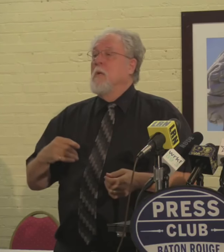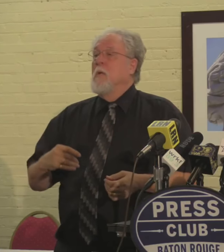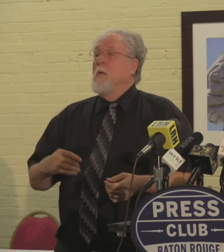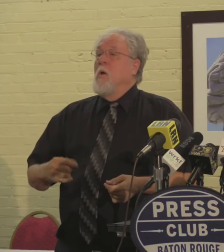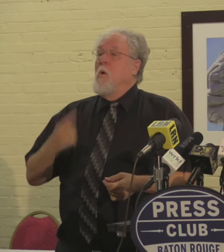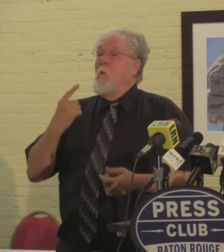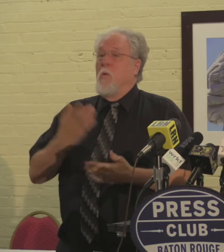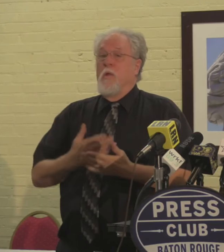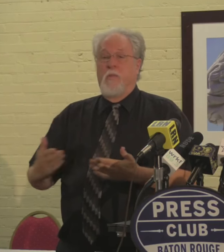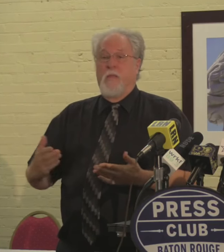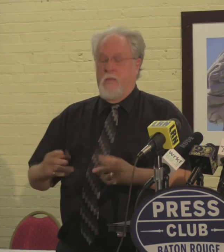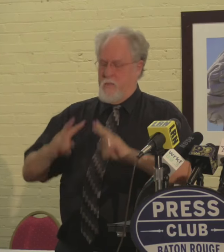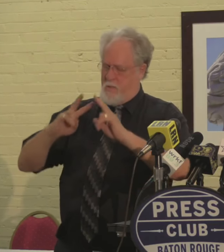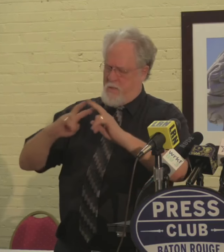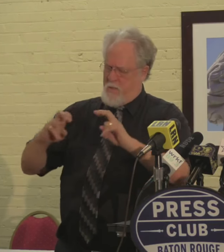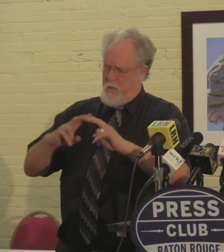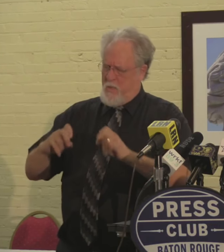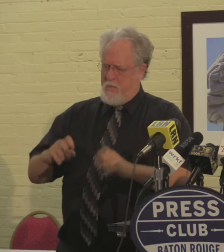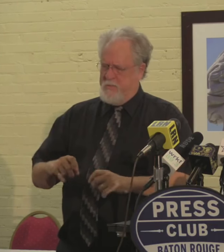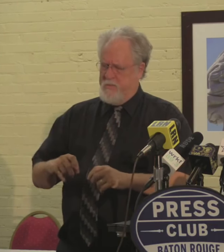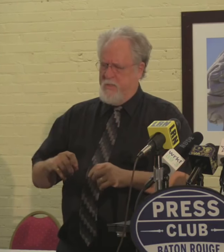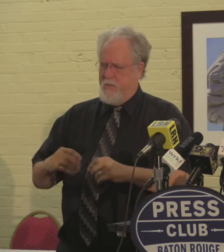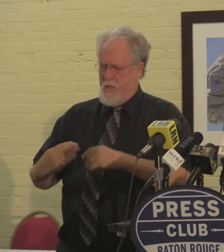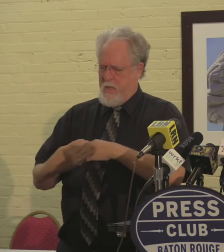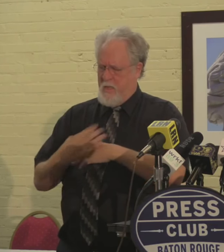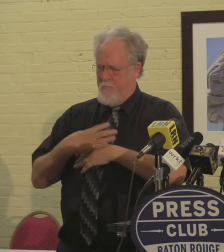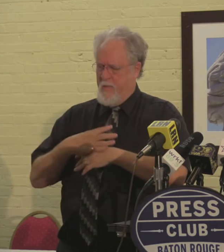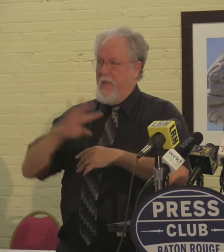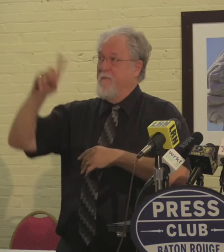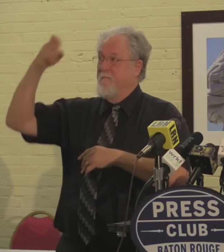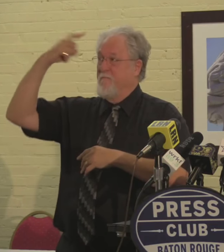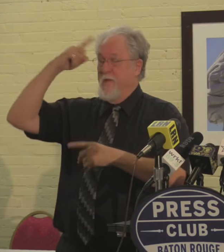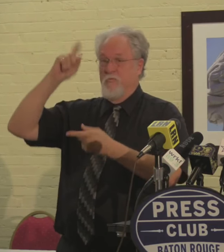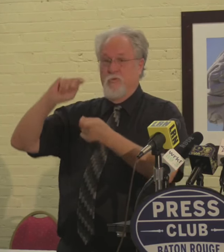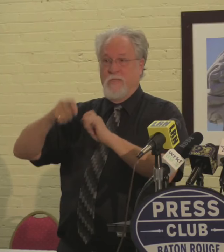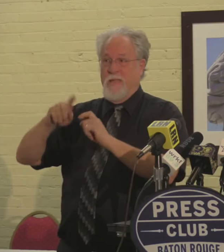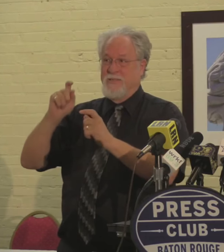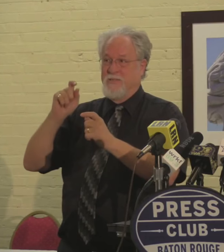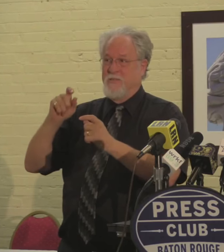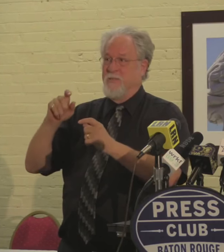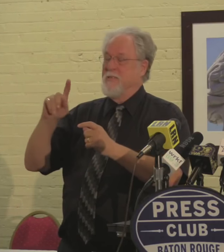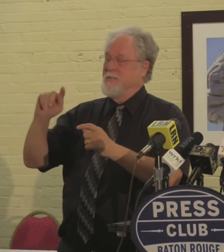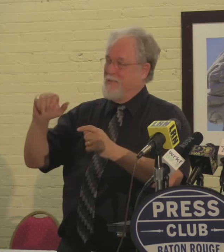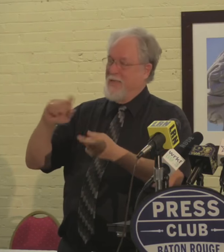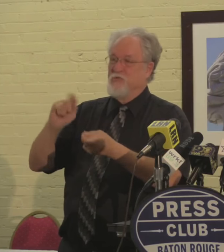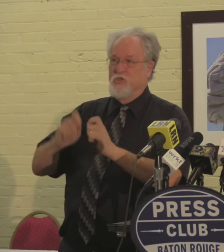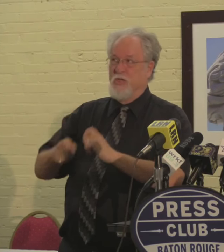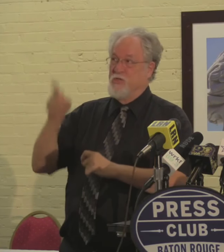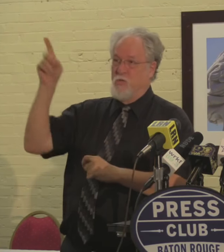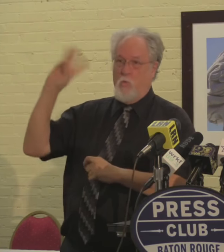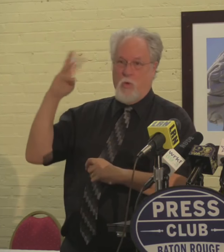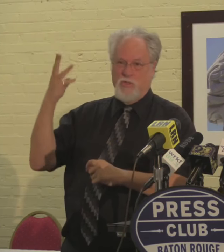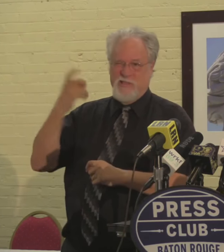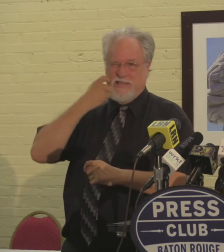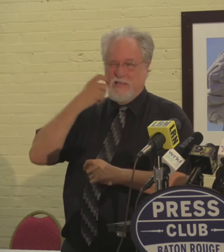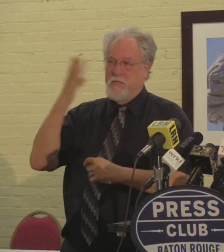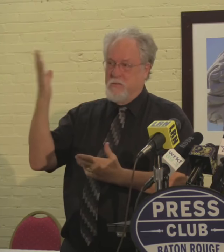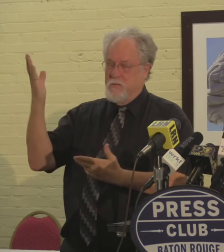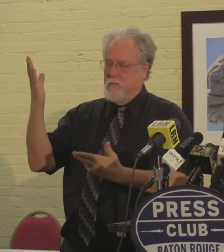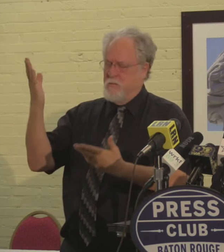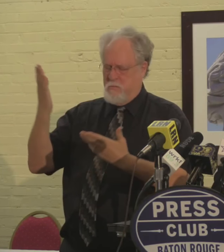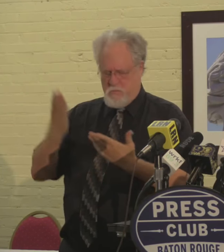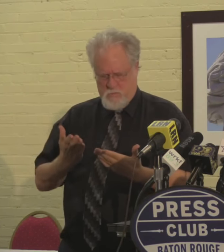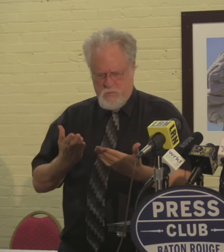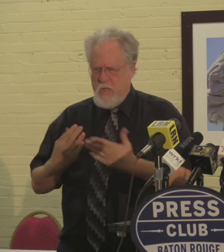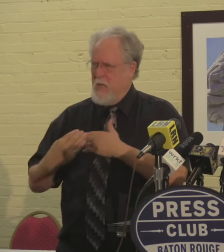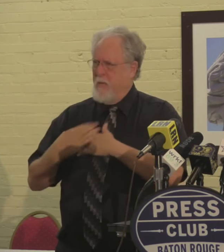of those things is analyzing the impact of federal tax changes that just happened in Washington and